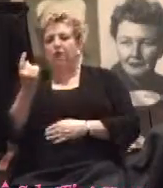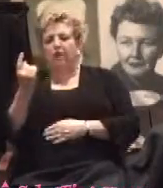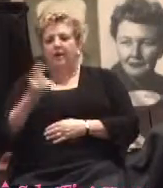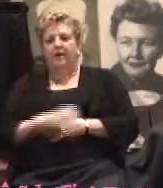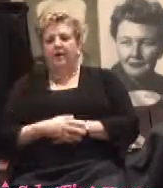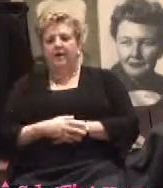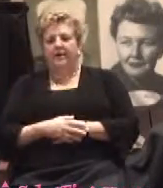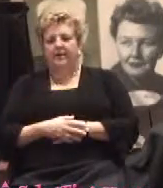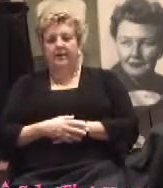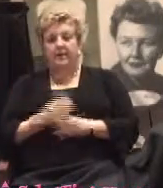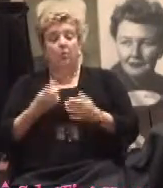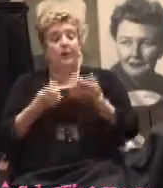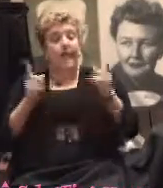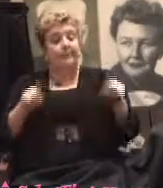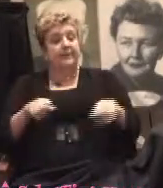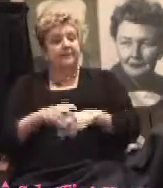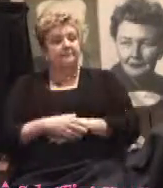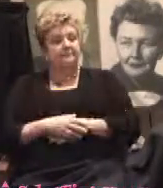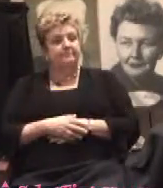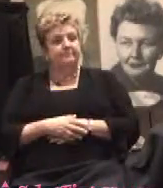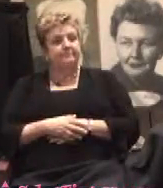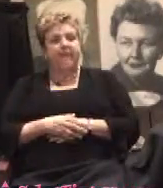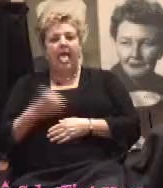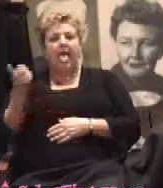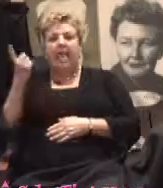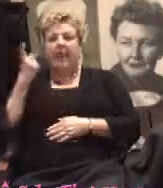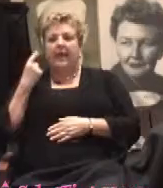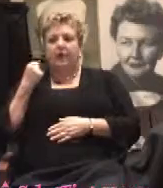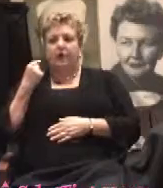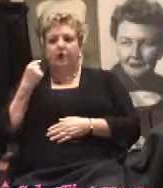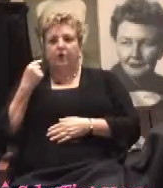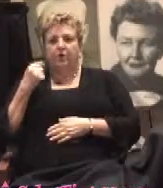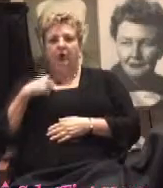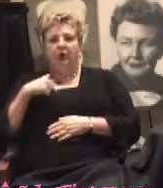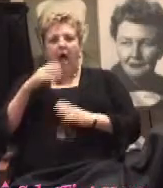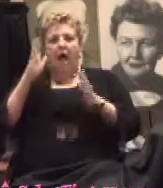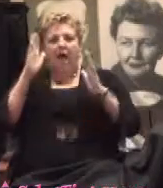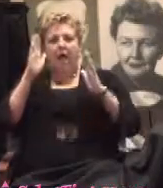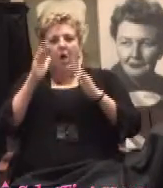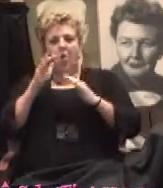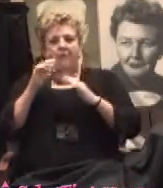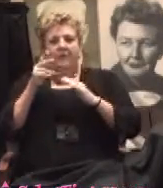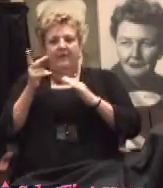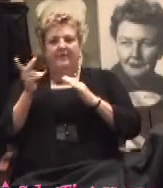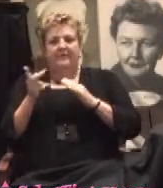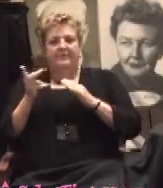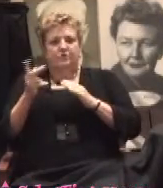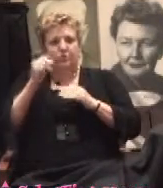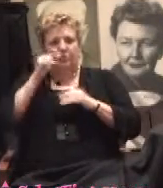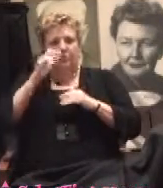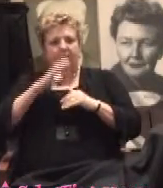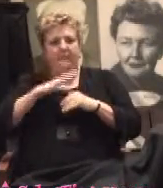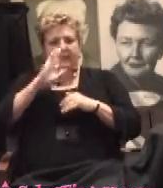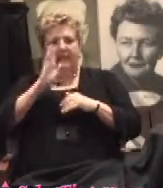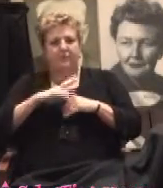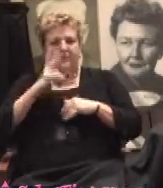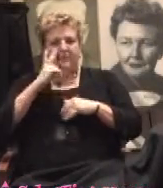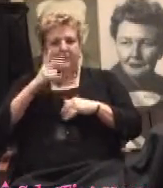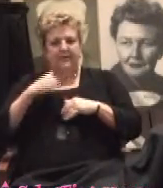So what happened? A year ago, I prayed, I hope these 2 women never see me again. And I was right. And